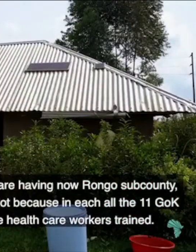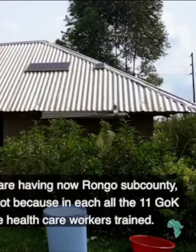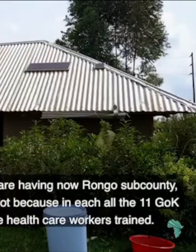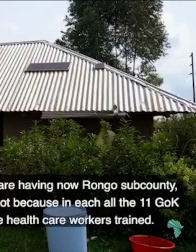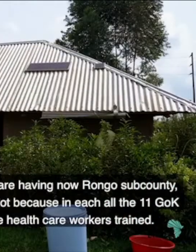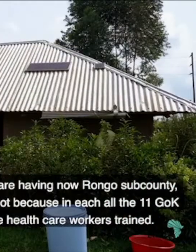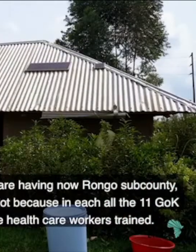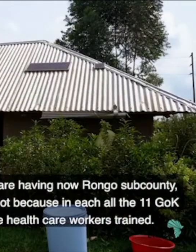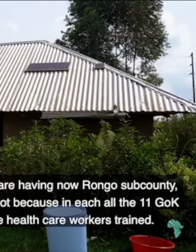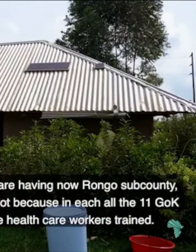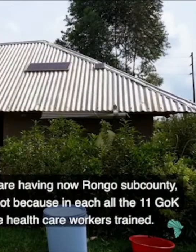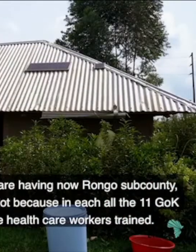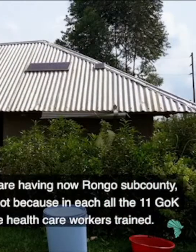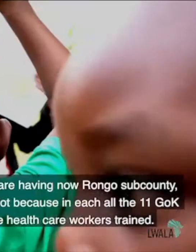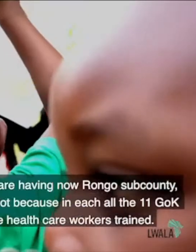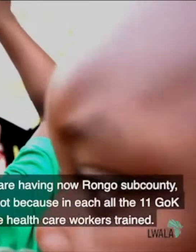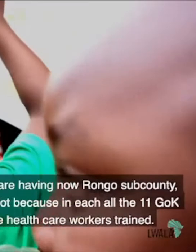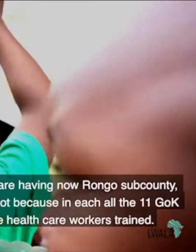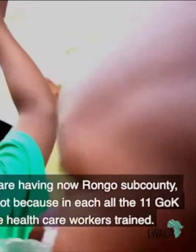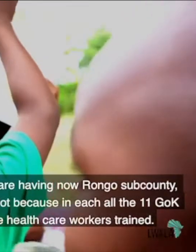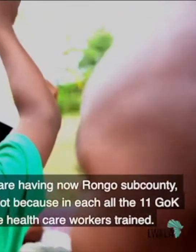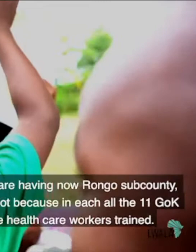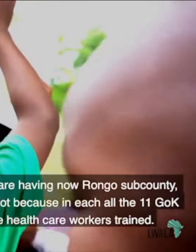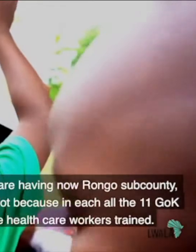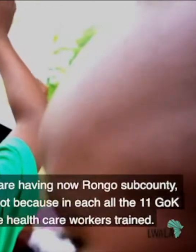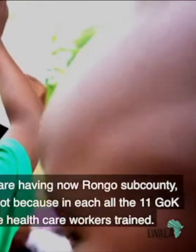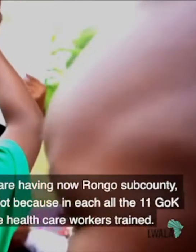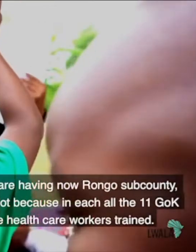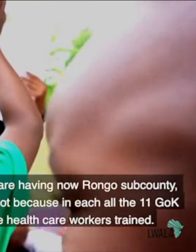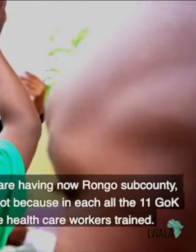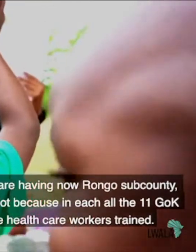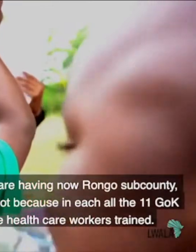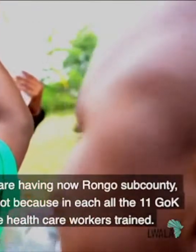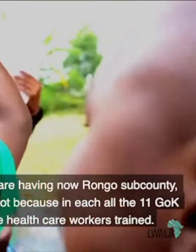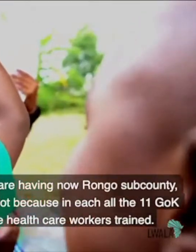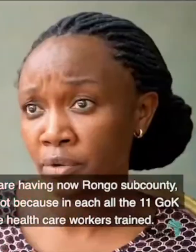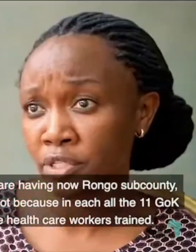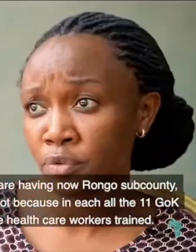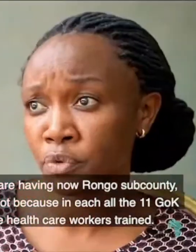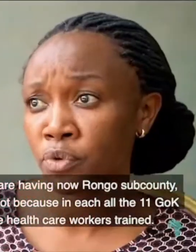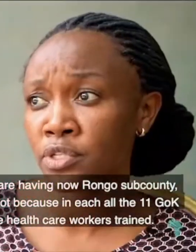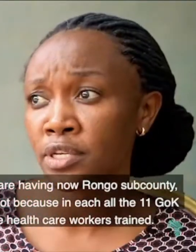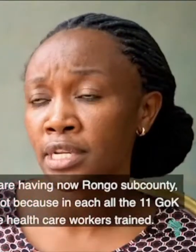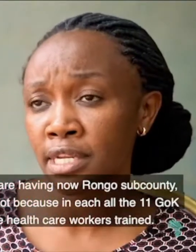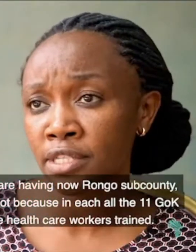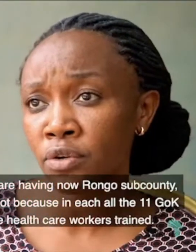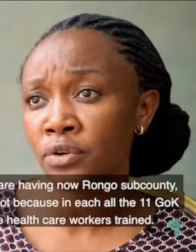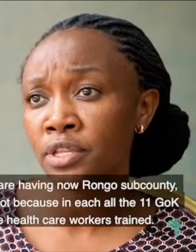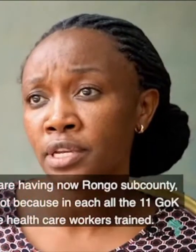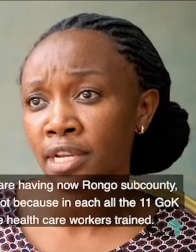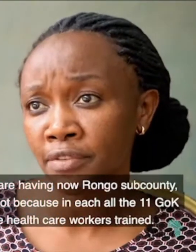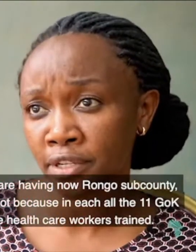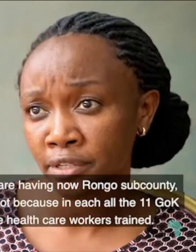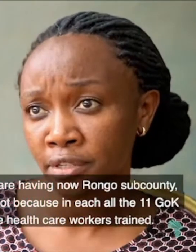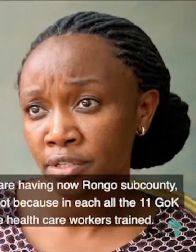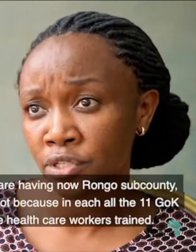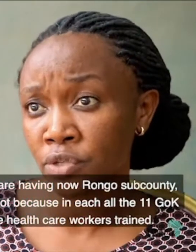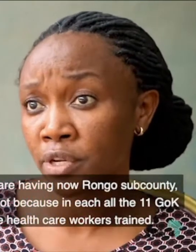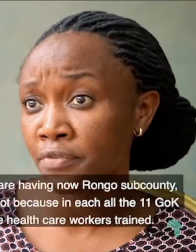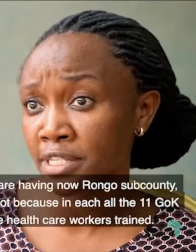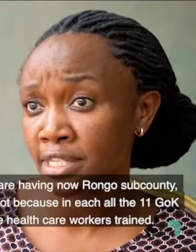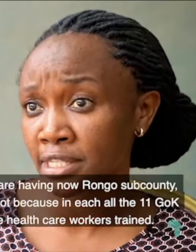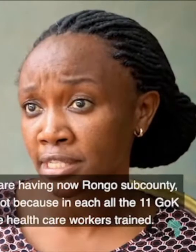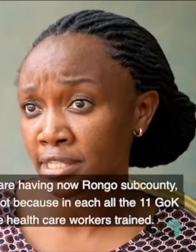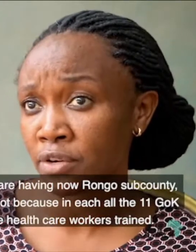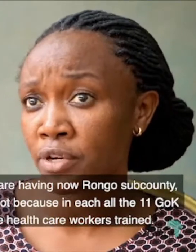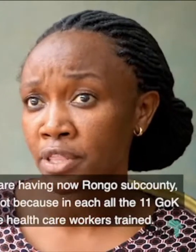are having now Rongo sub-county, which is one of the sub-counties, as a pilot sub-county, because in all the 11